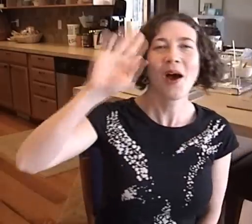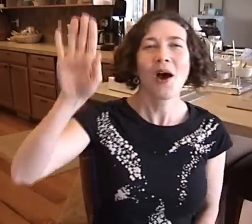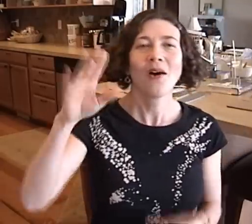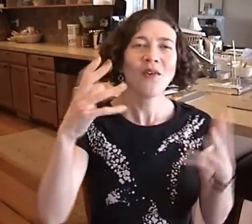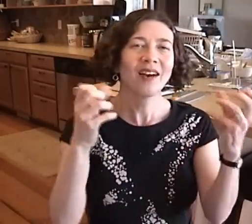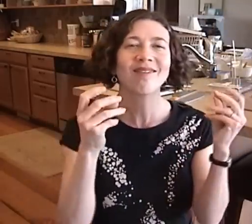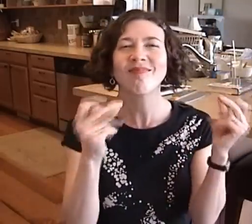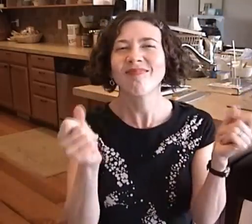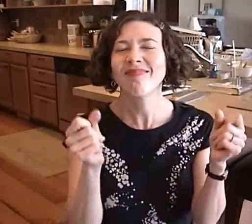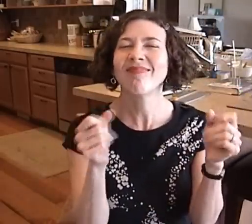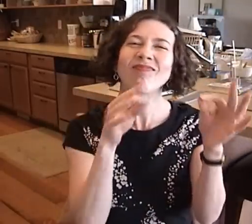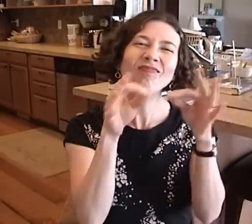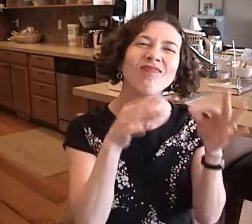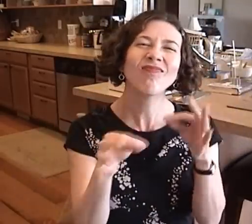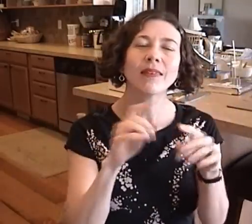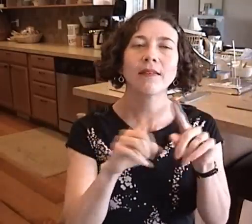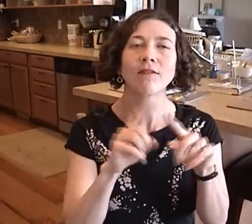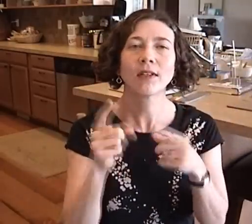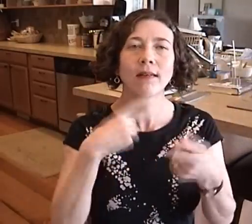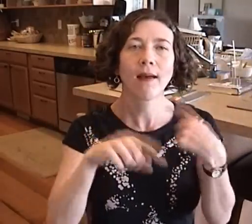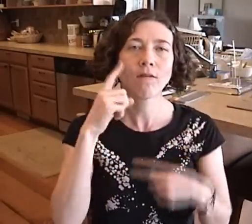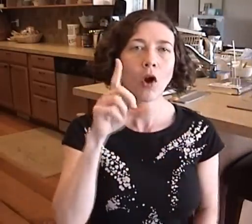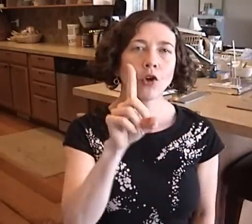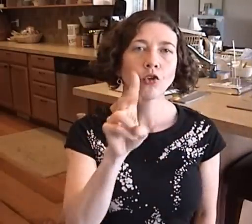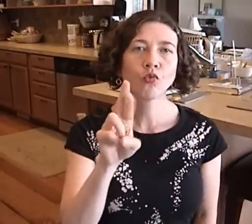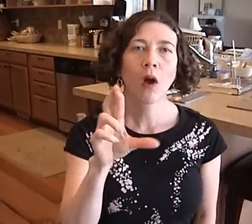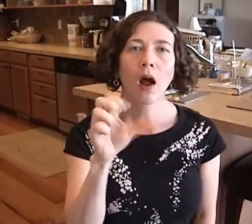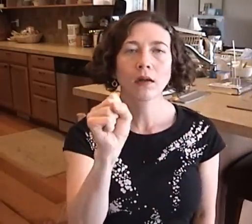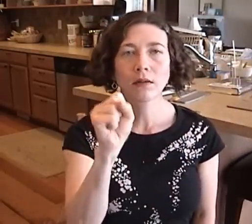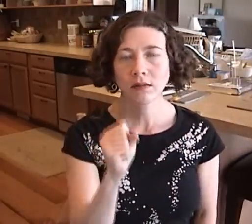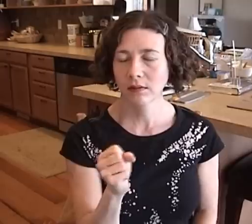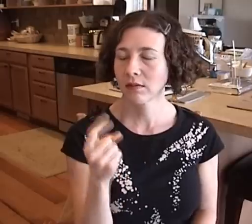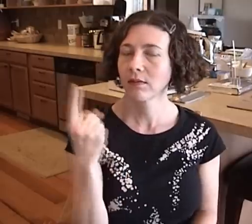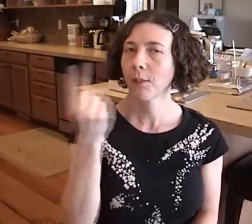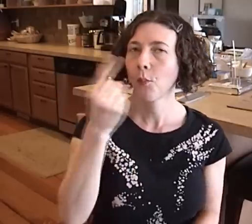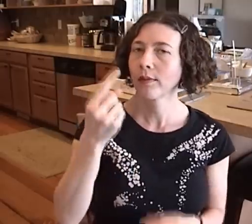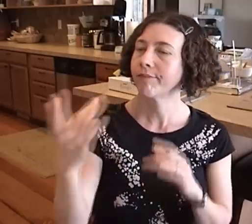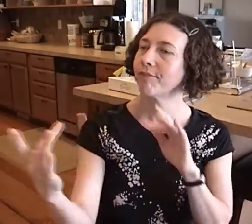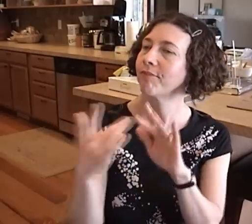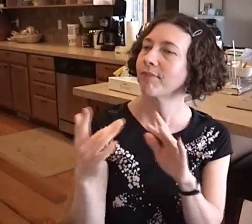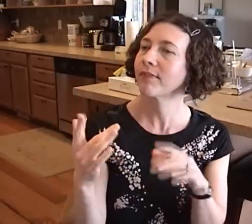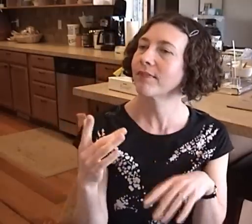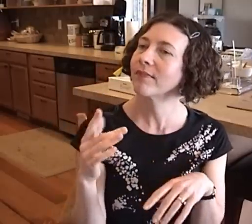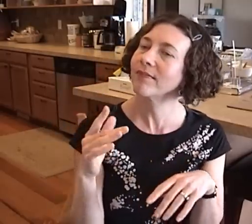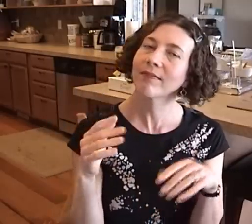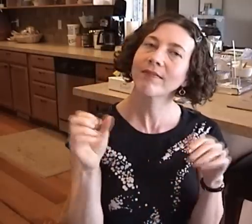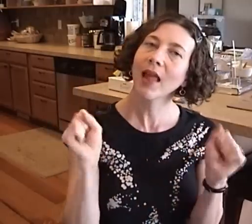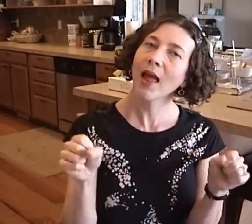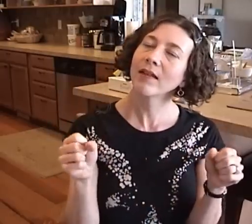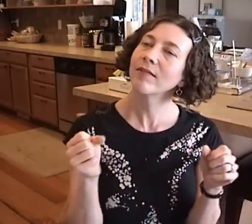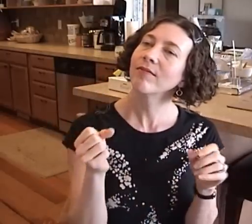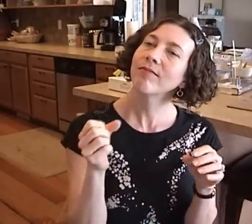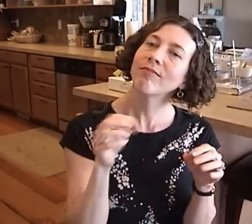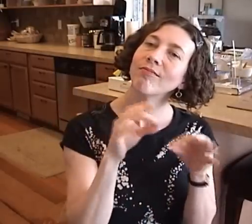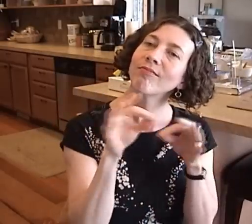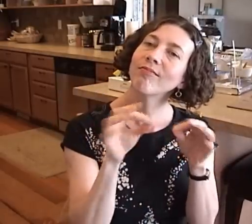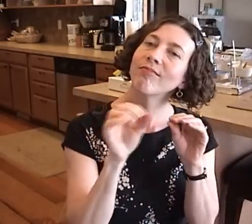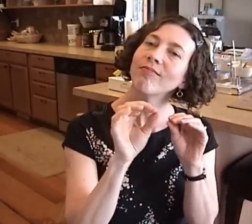amazing. Like a garden. Desperado, you can't talk to a human. That is the worst thing you can do. No, it's